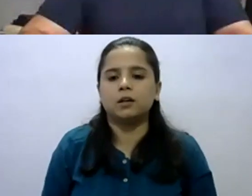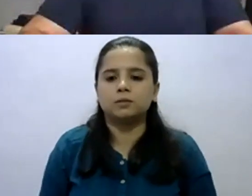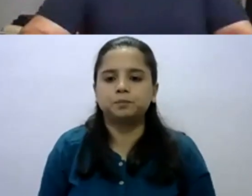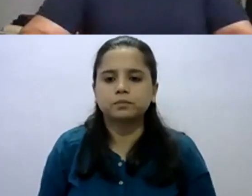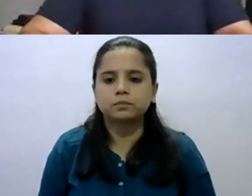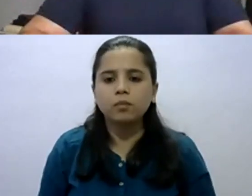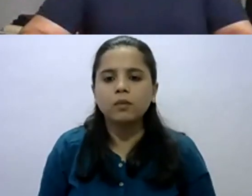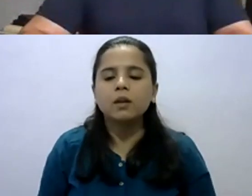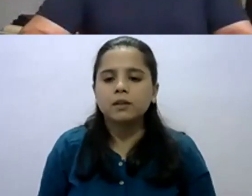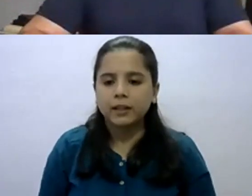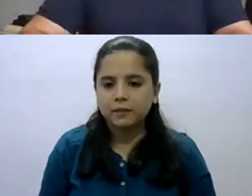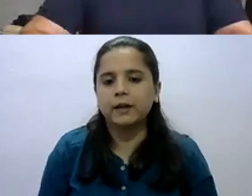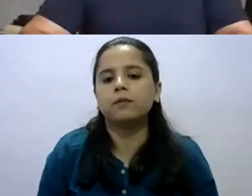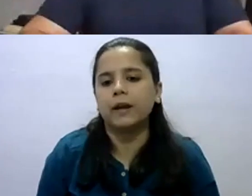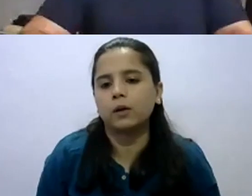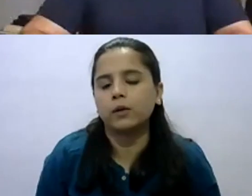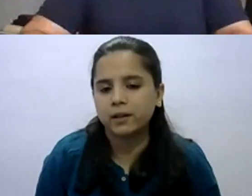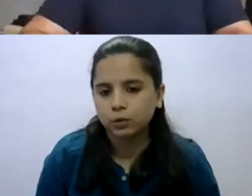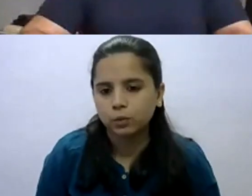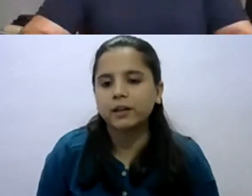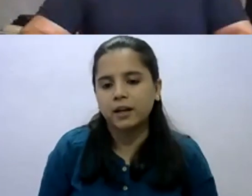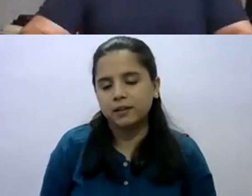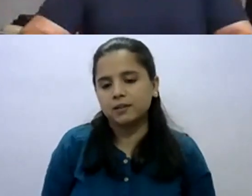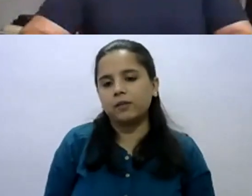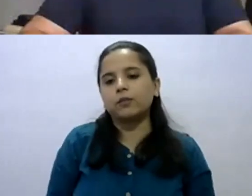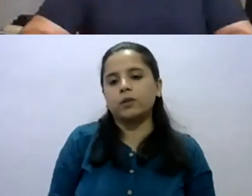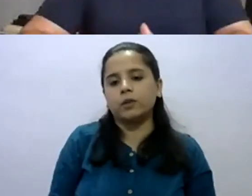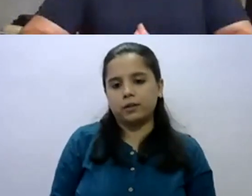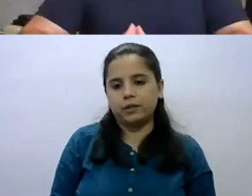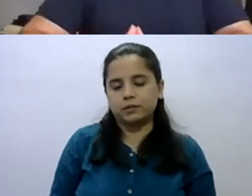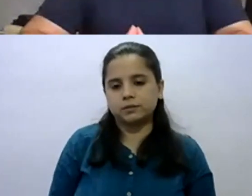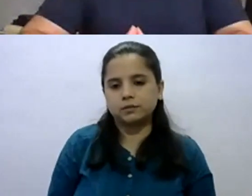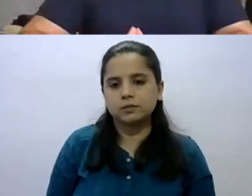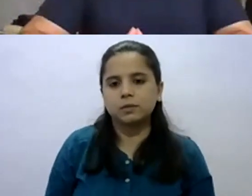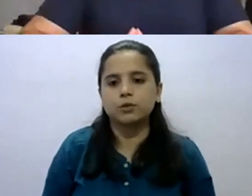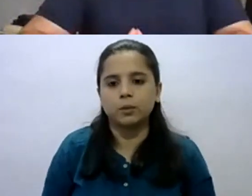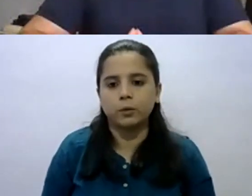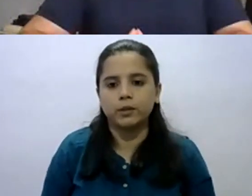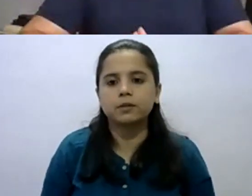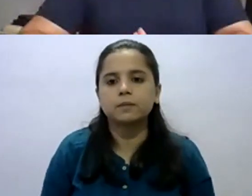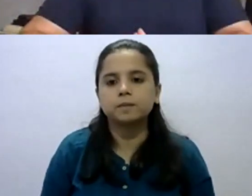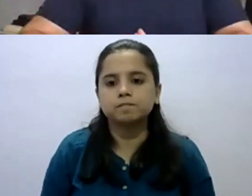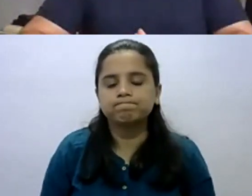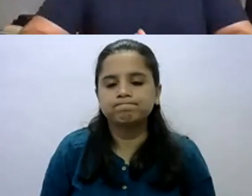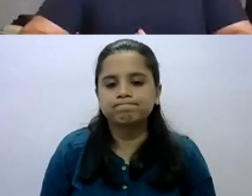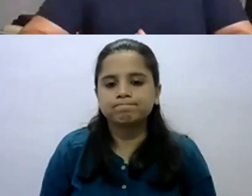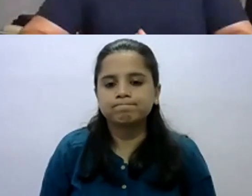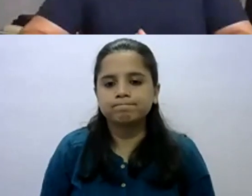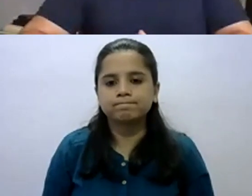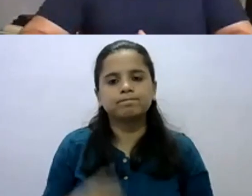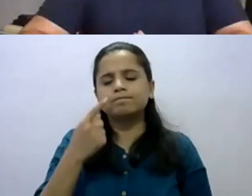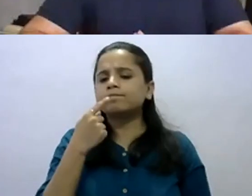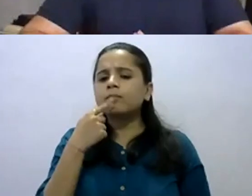the. Then he find out at his home that yeah, he is having 400. Yeah. But